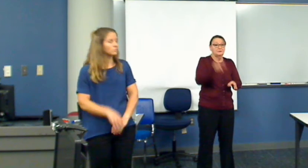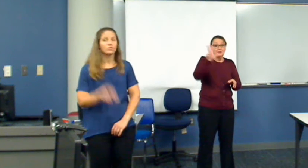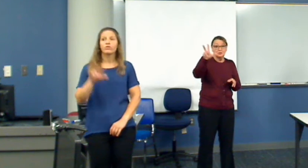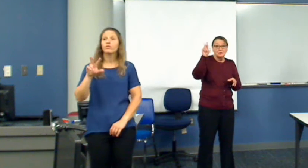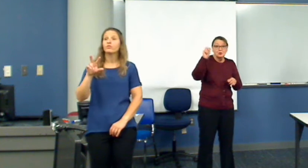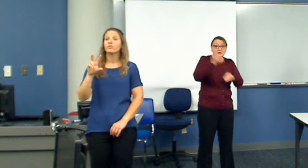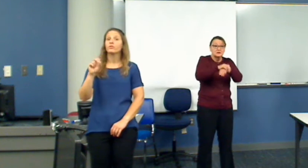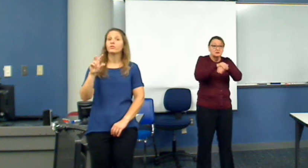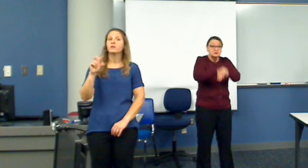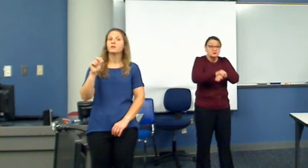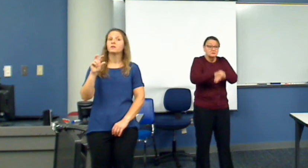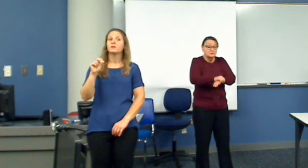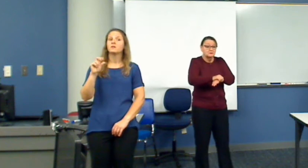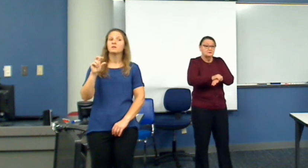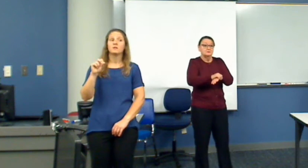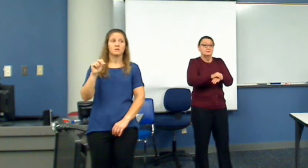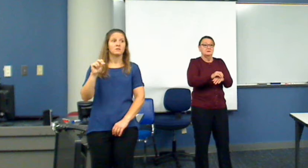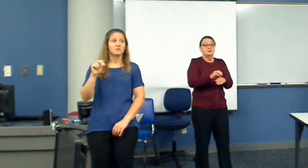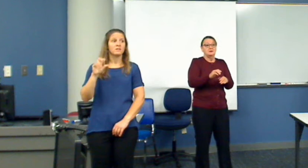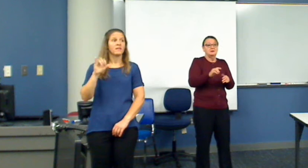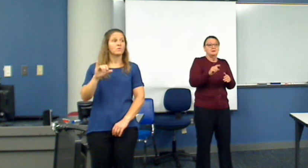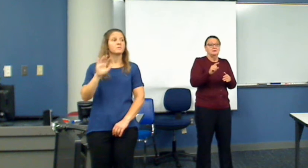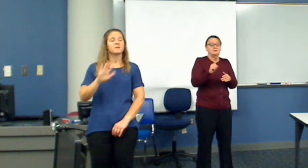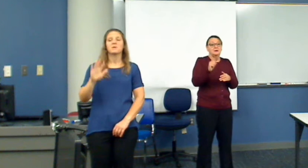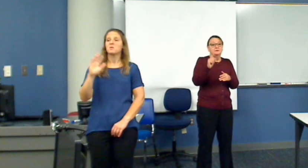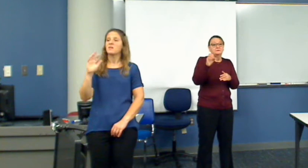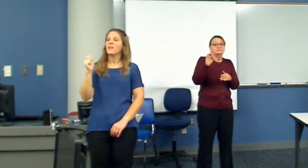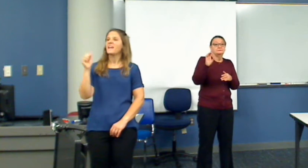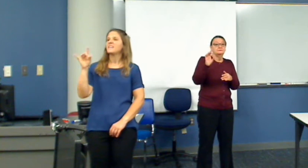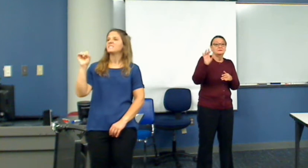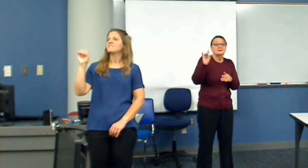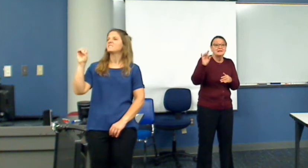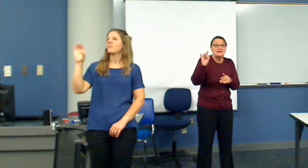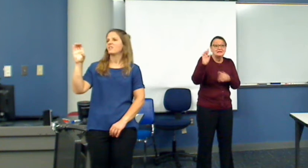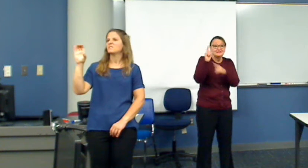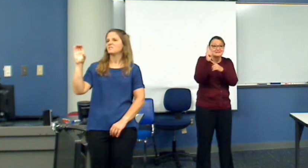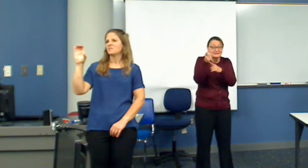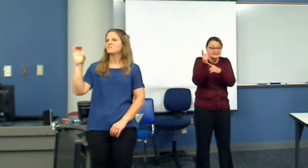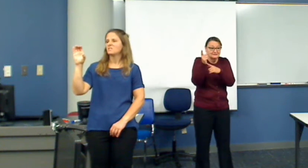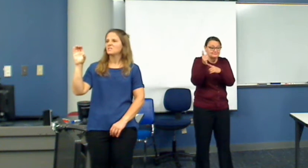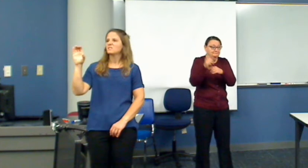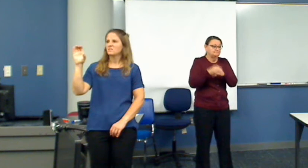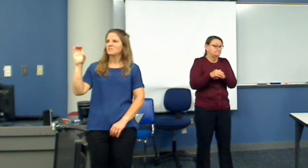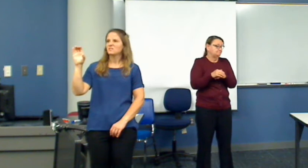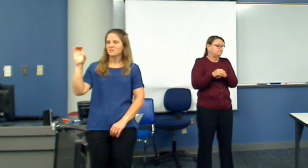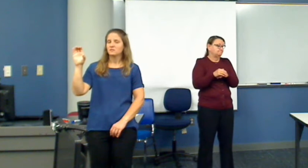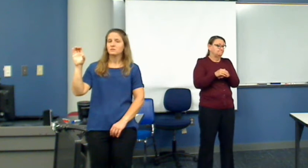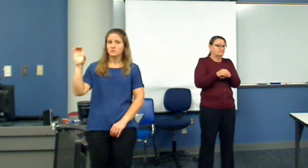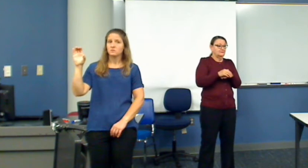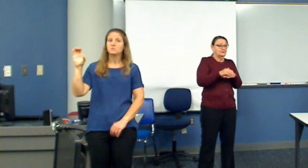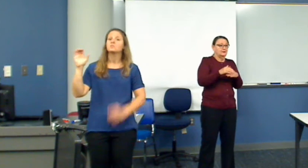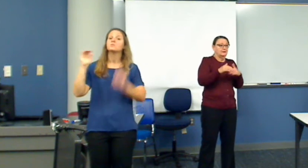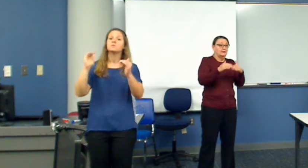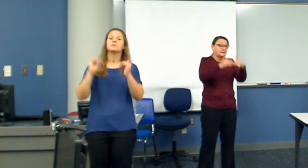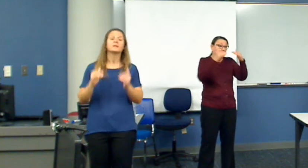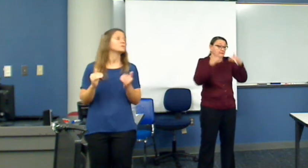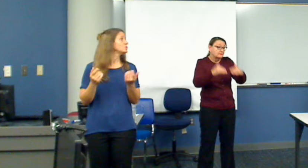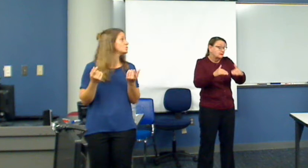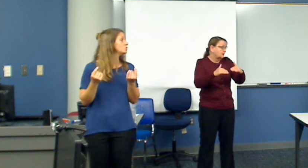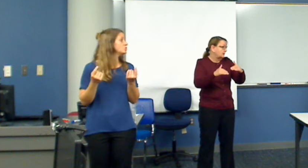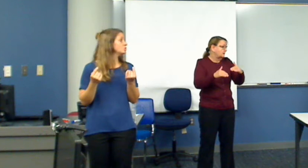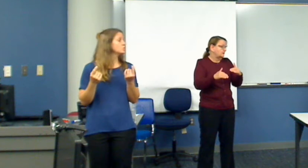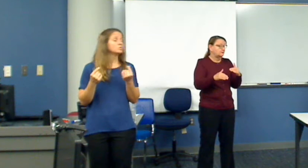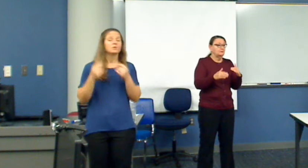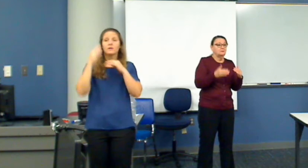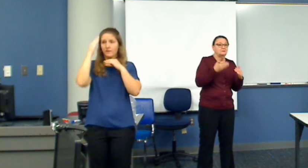30 chest compressions. Should take you about 18 seconds. Okay, just to give you a guideline. After 30 chest compressions, what we do is we want to